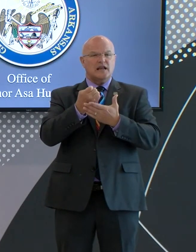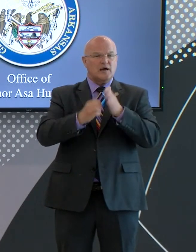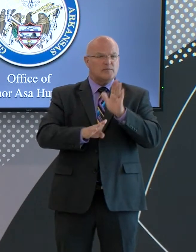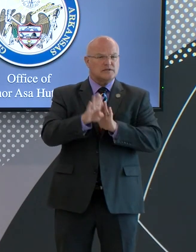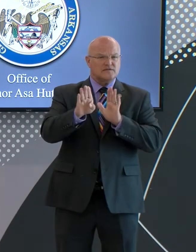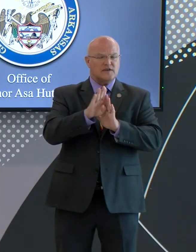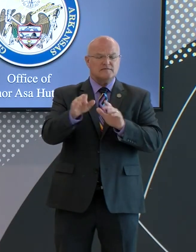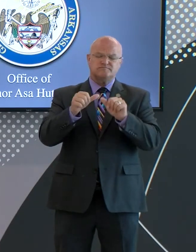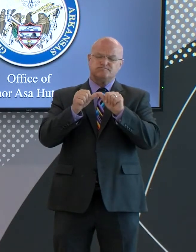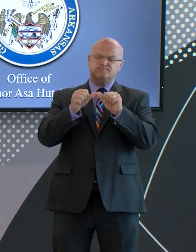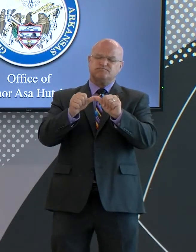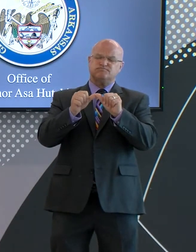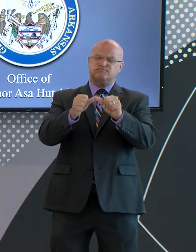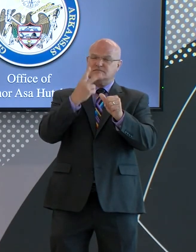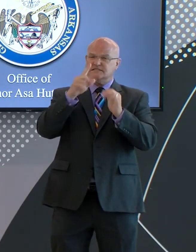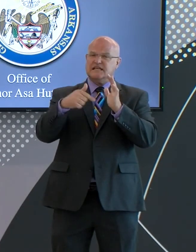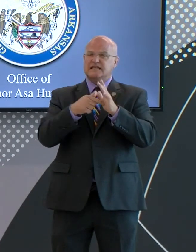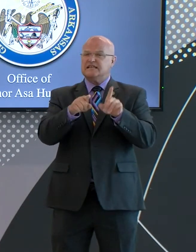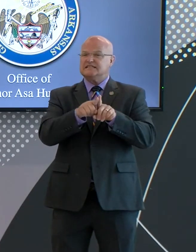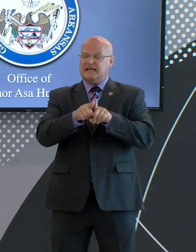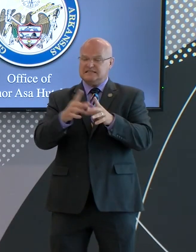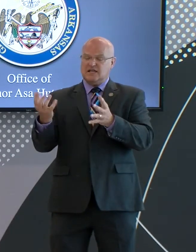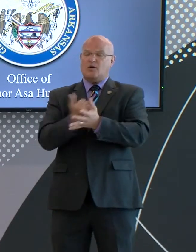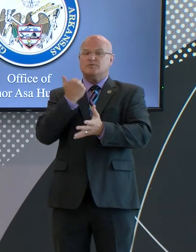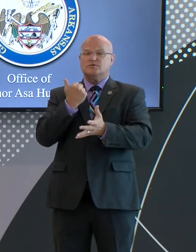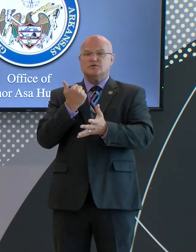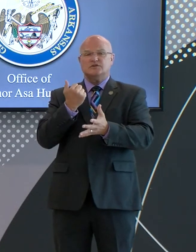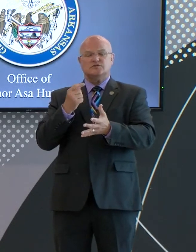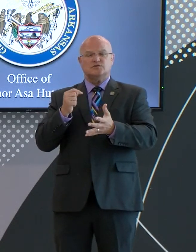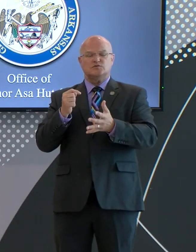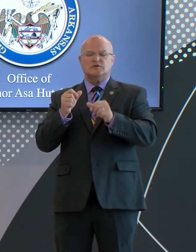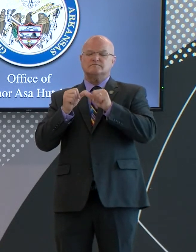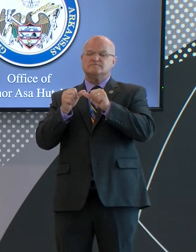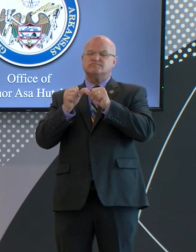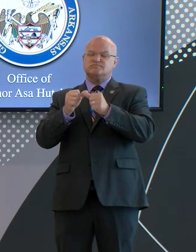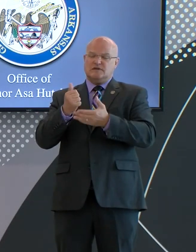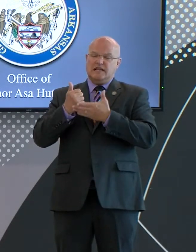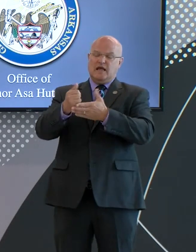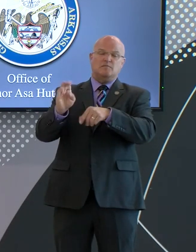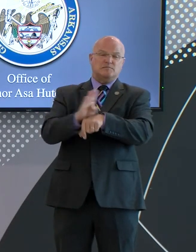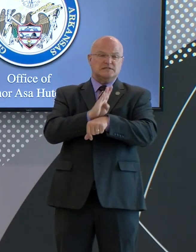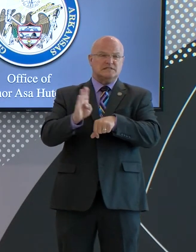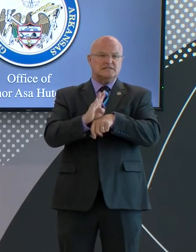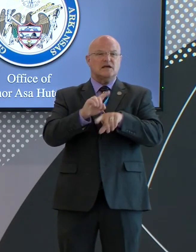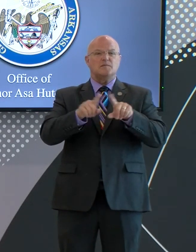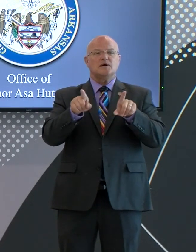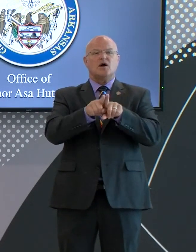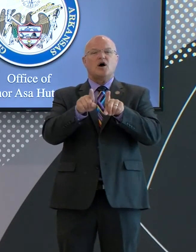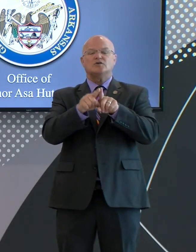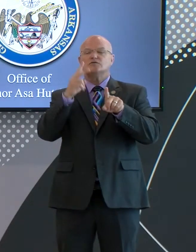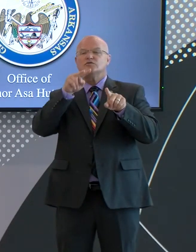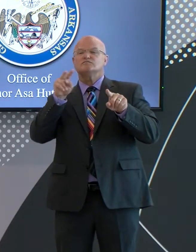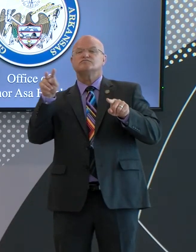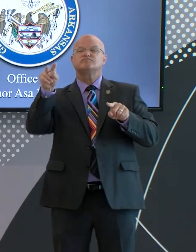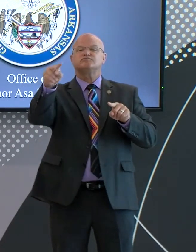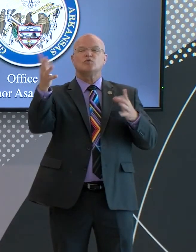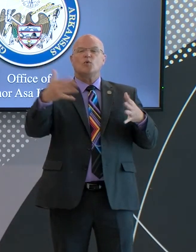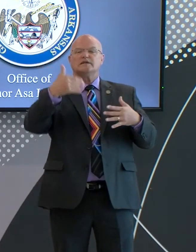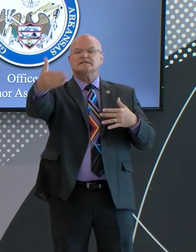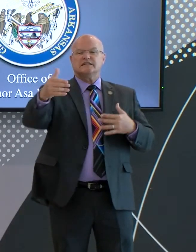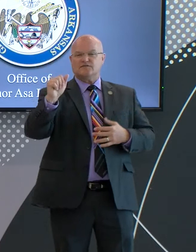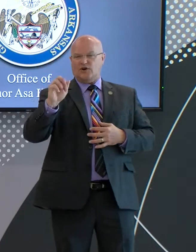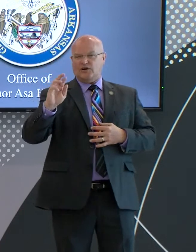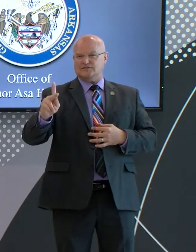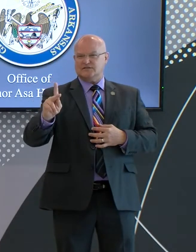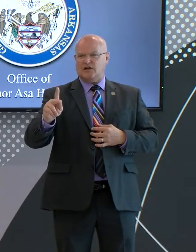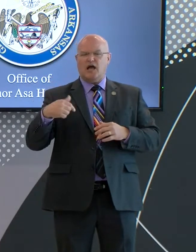lean forward, who see this as, an opportunity to weather the storm and help their local businesses, but also look beyond what's next for